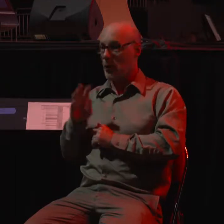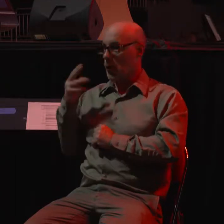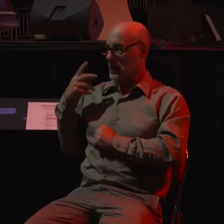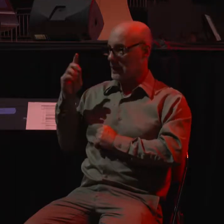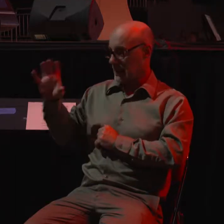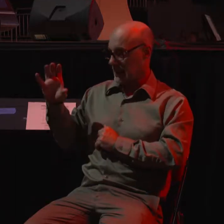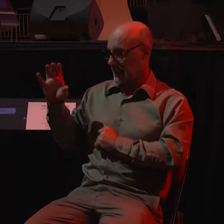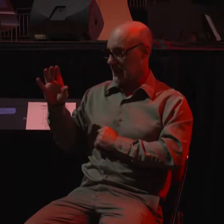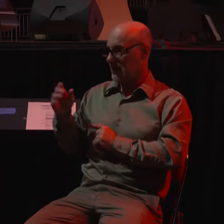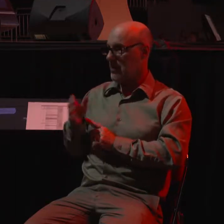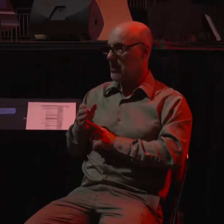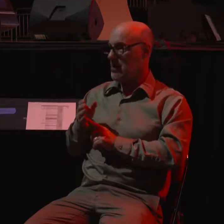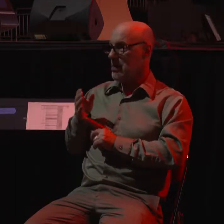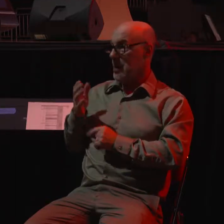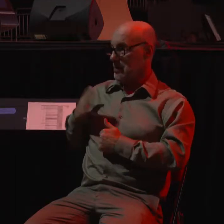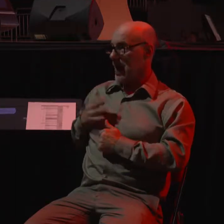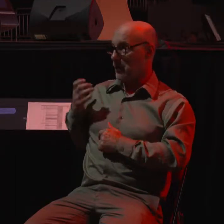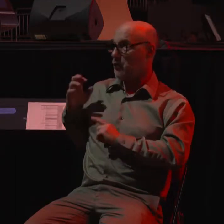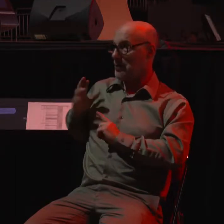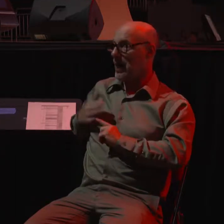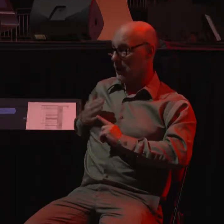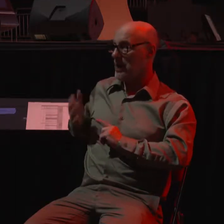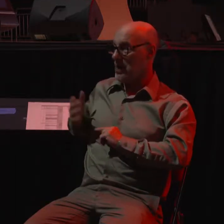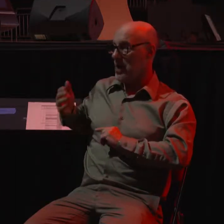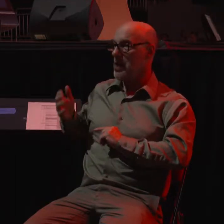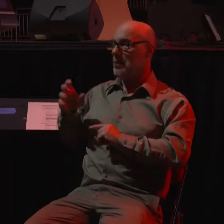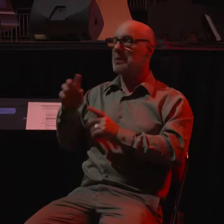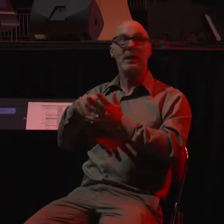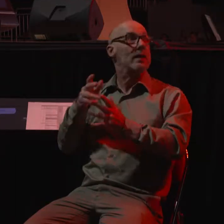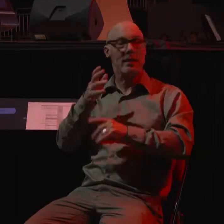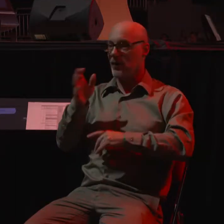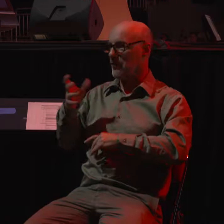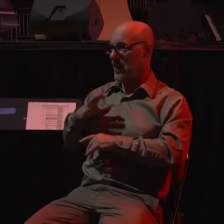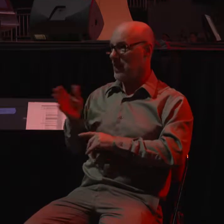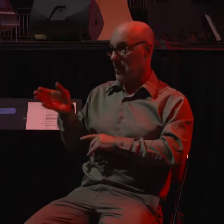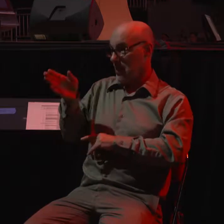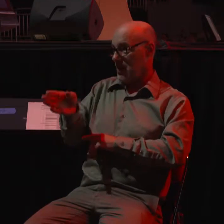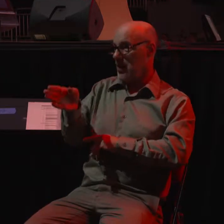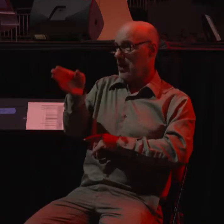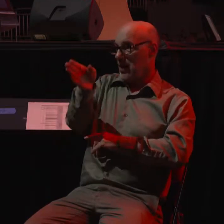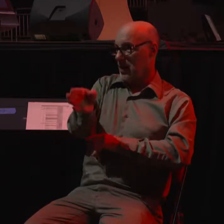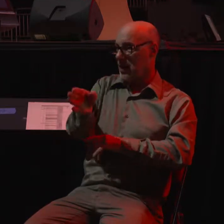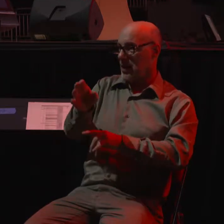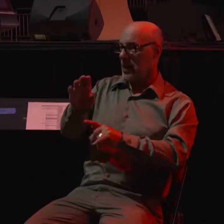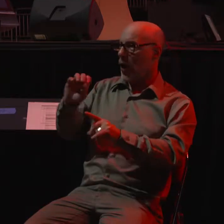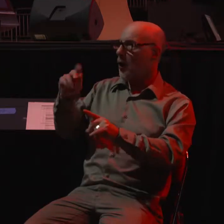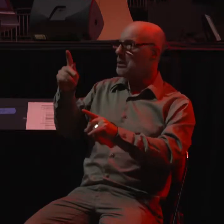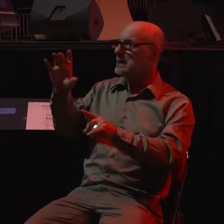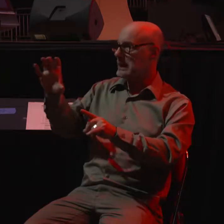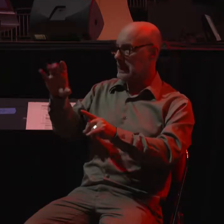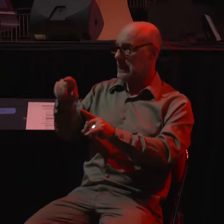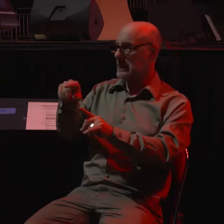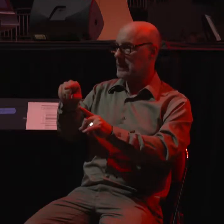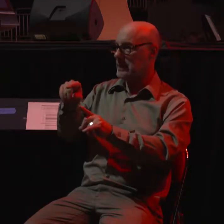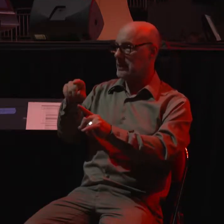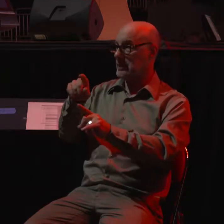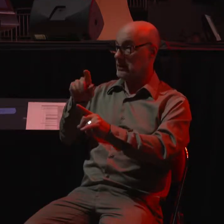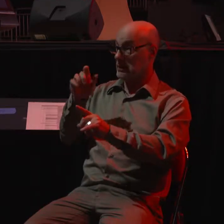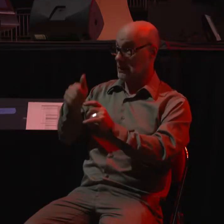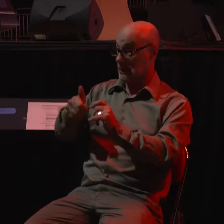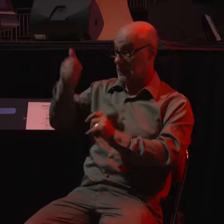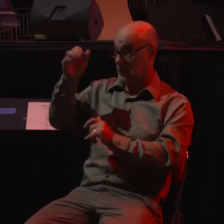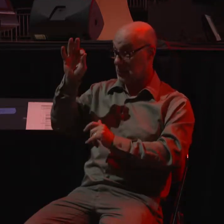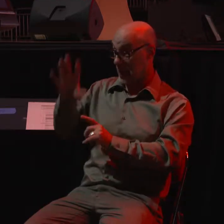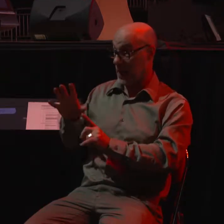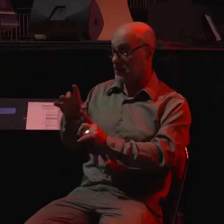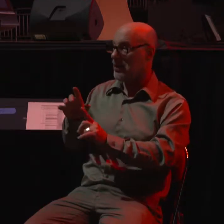D.C. Next to him is Dr. Micah Edmondson. Now, you're in the OPC, so would you be a senior pastor or a senior minister? I am among